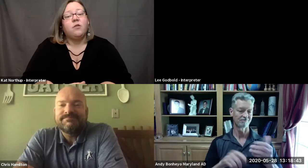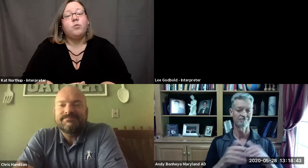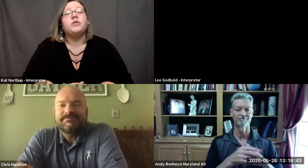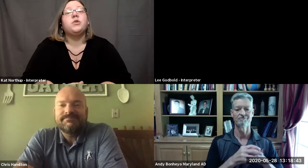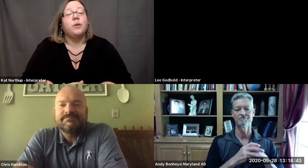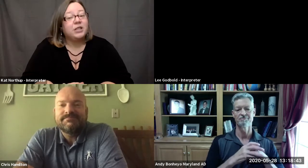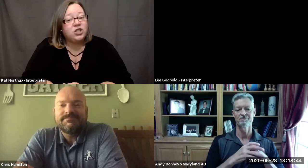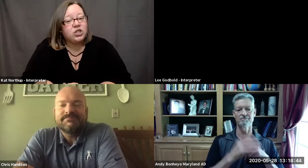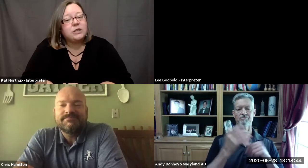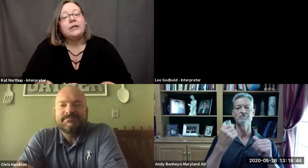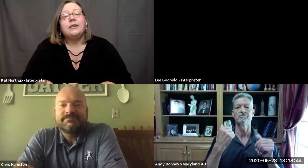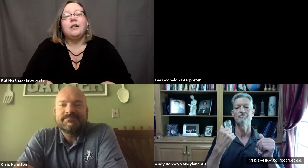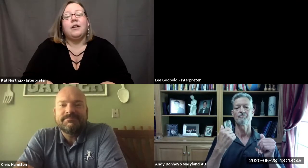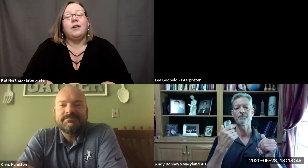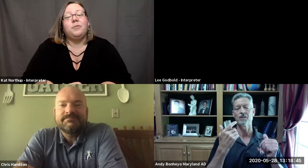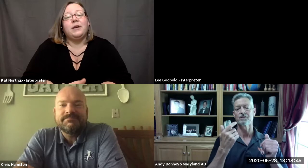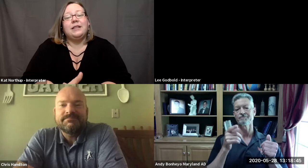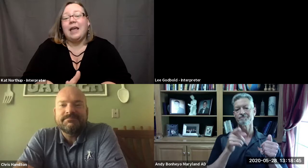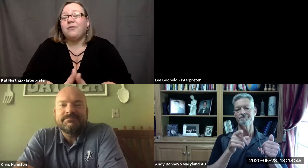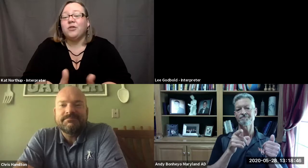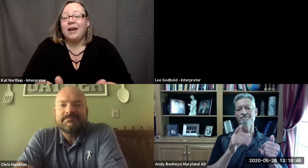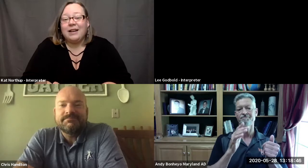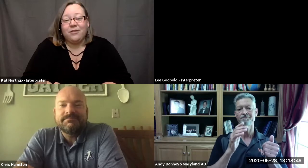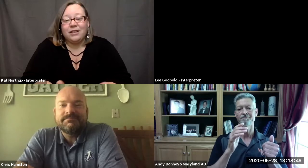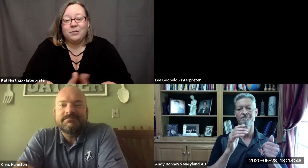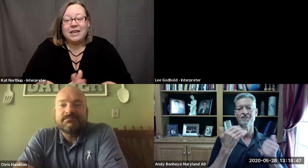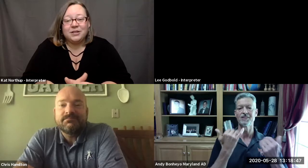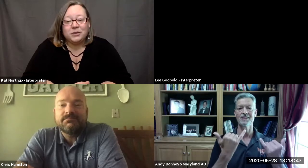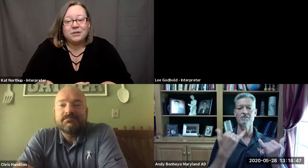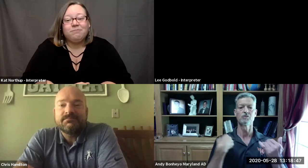softball scrimmage, but after that, everything was canceled.